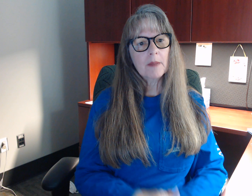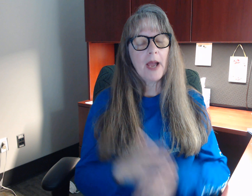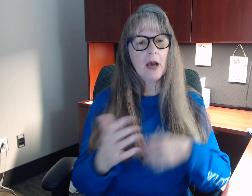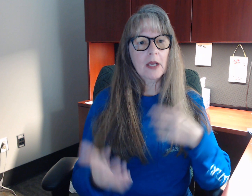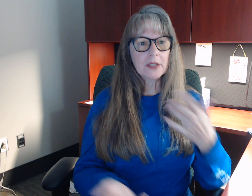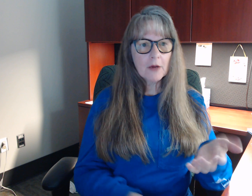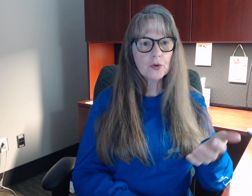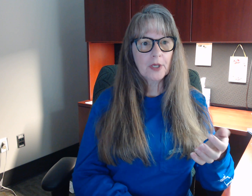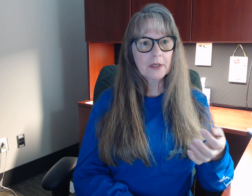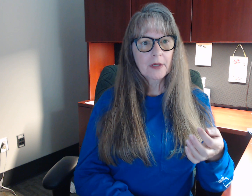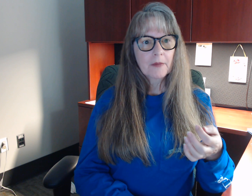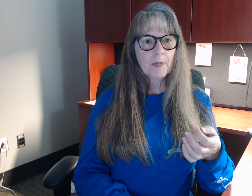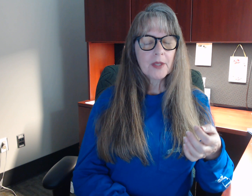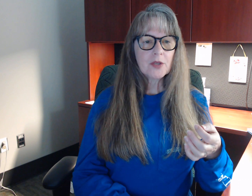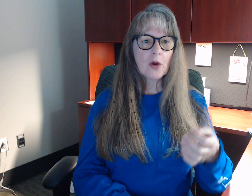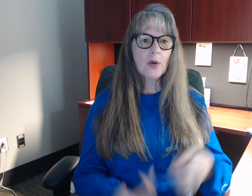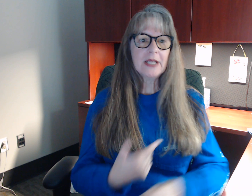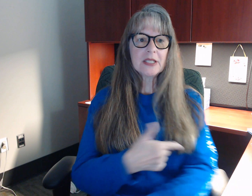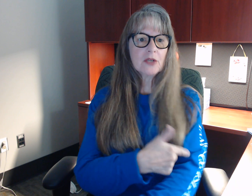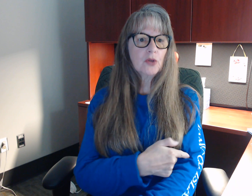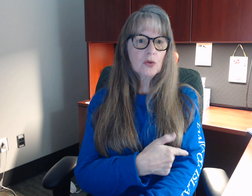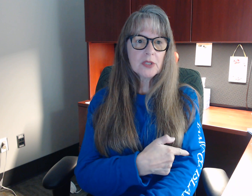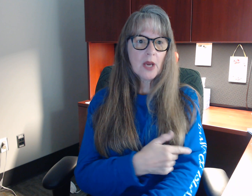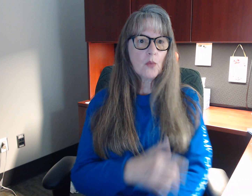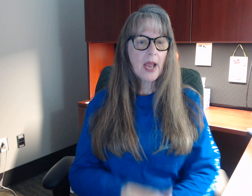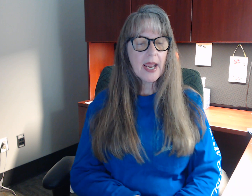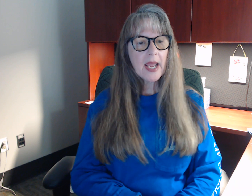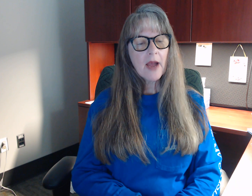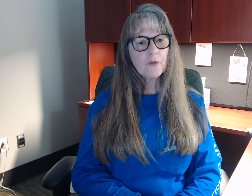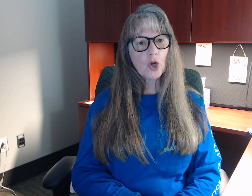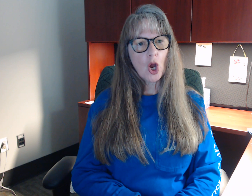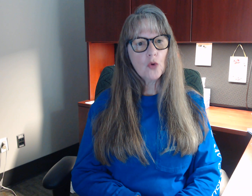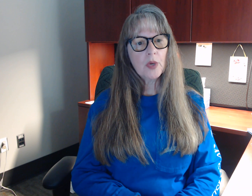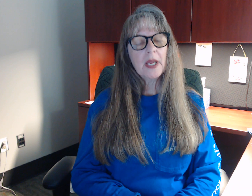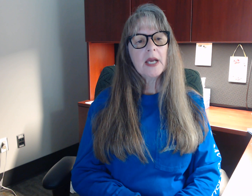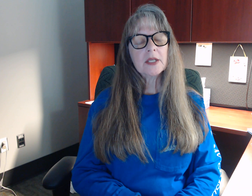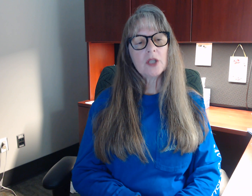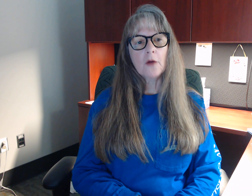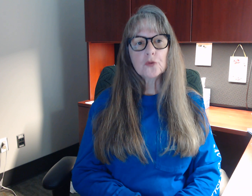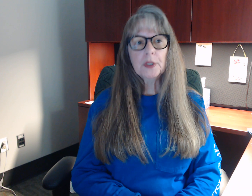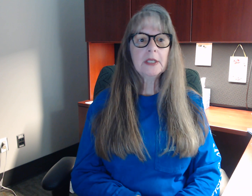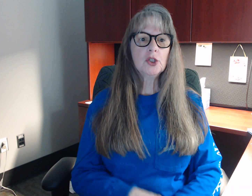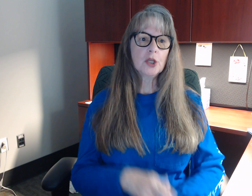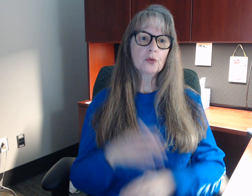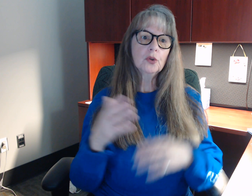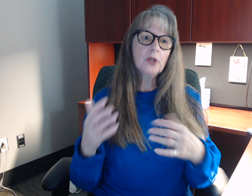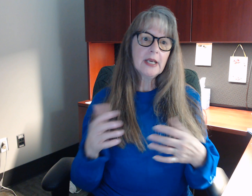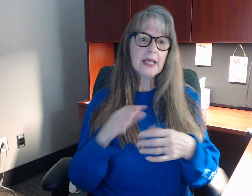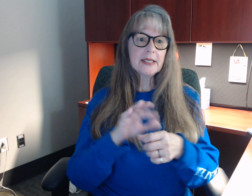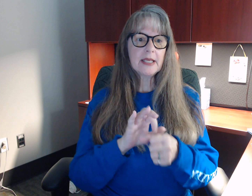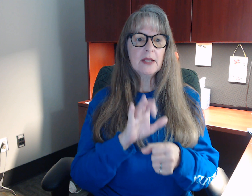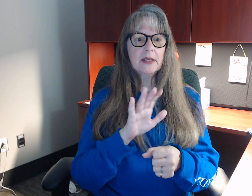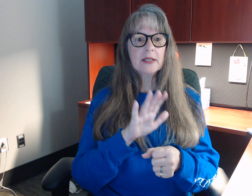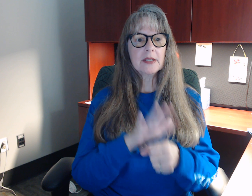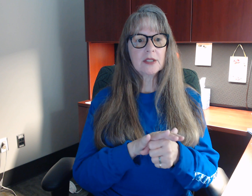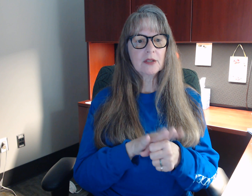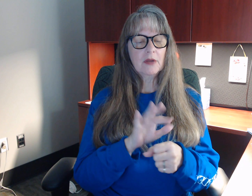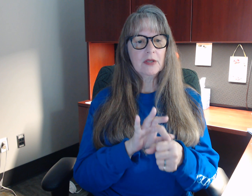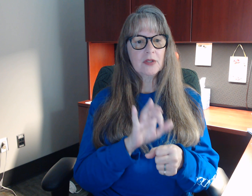about a soft drink. So it's still used that way for Coke. A soft drink in general in ASL is this, like